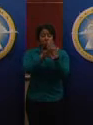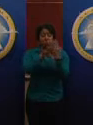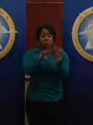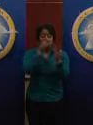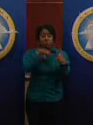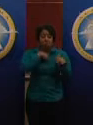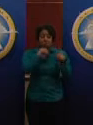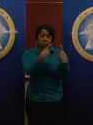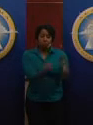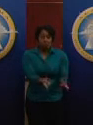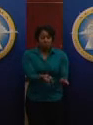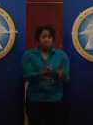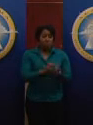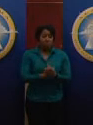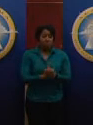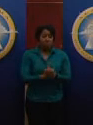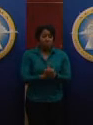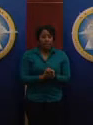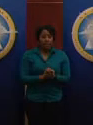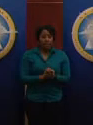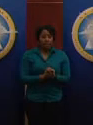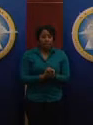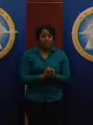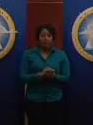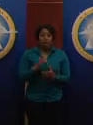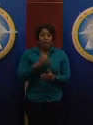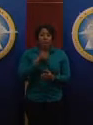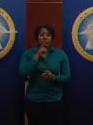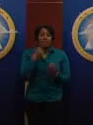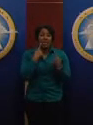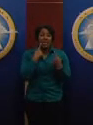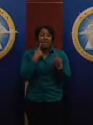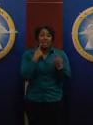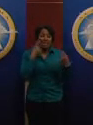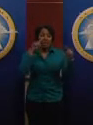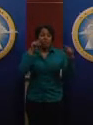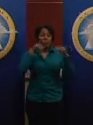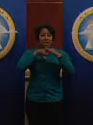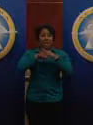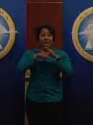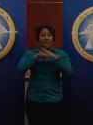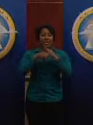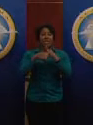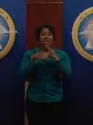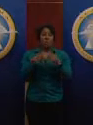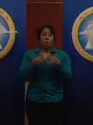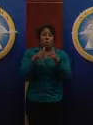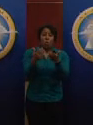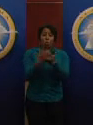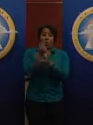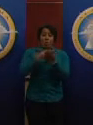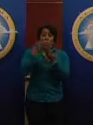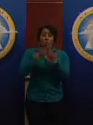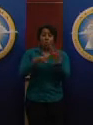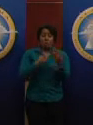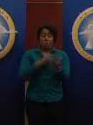In fact, through our very successful and award-winning Access program, we started one of the first remote